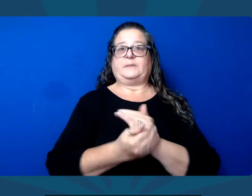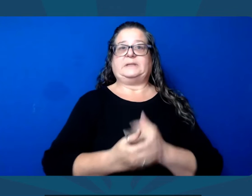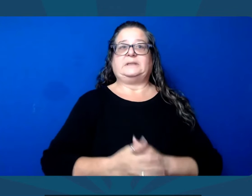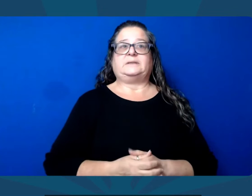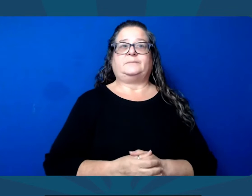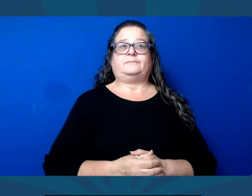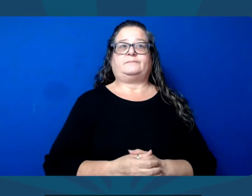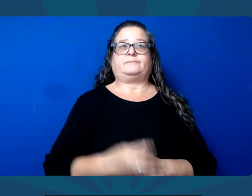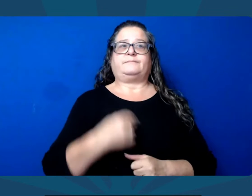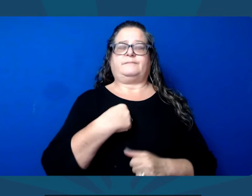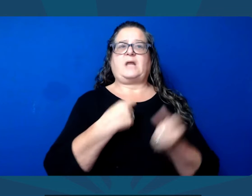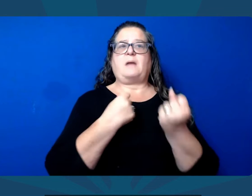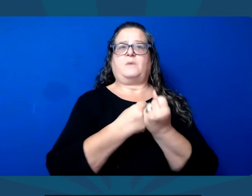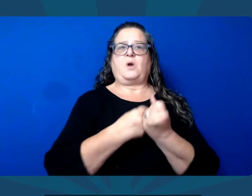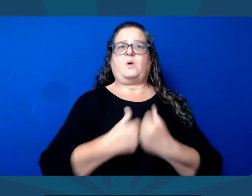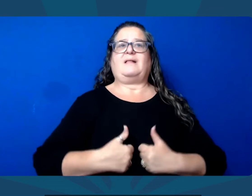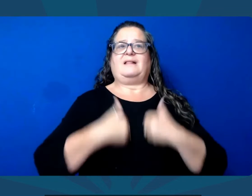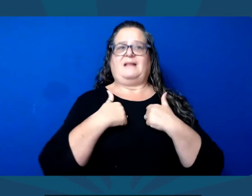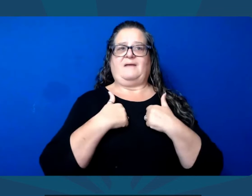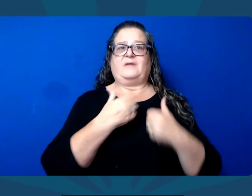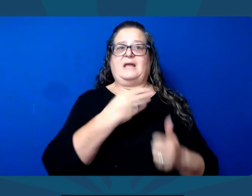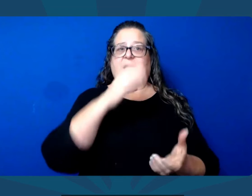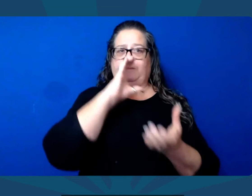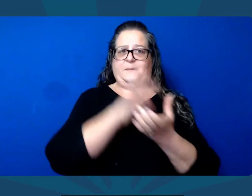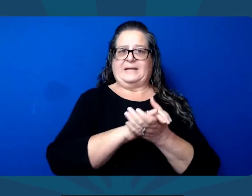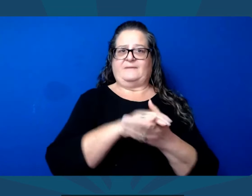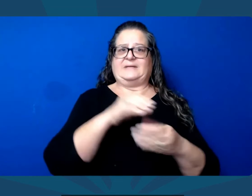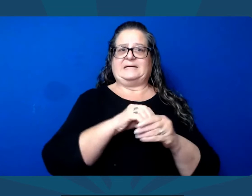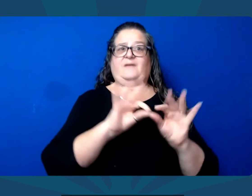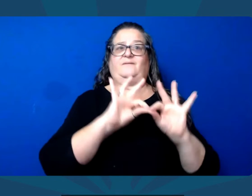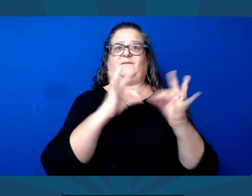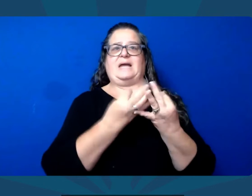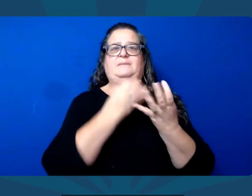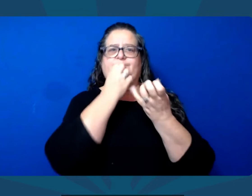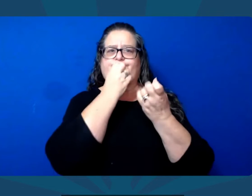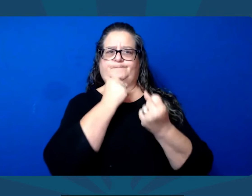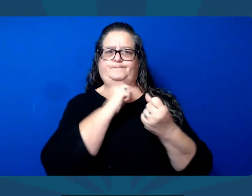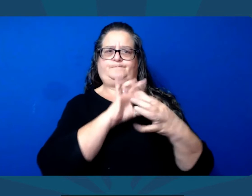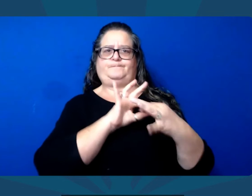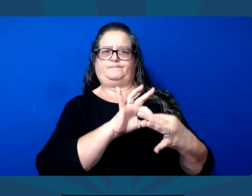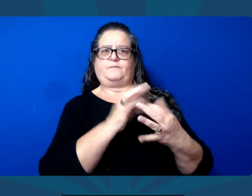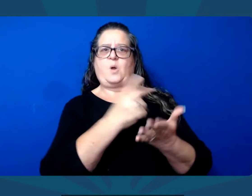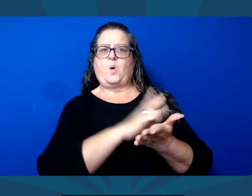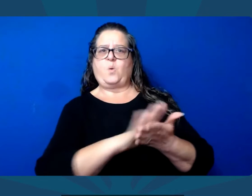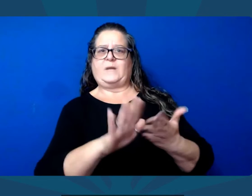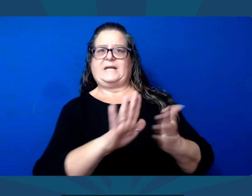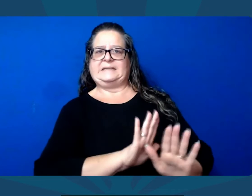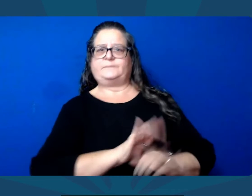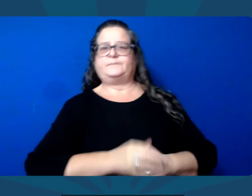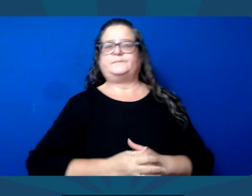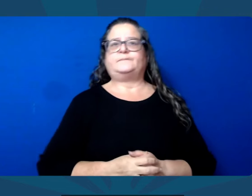and am pro Second Amendment. I am pro-life and believe in the sanctity of